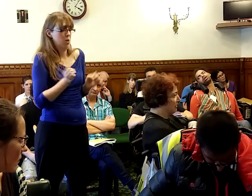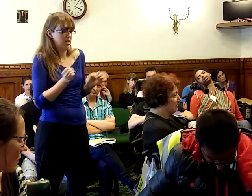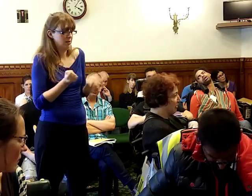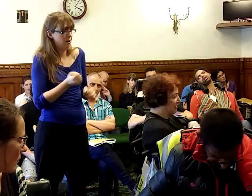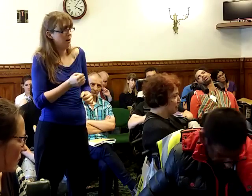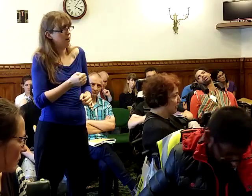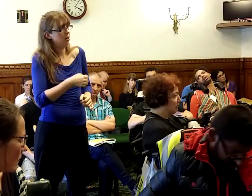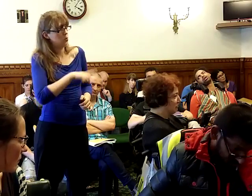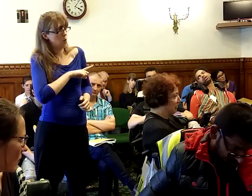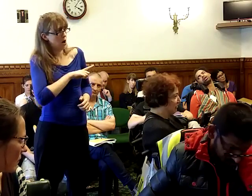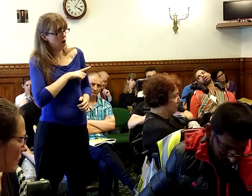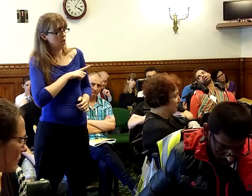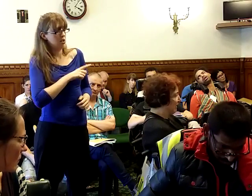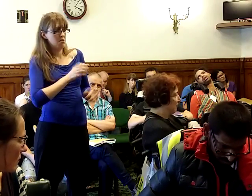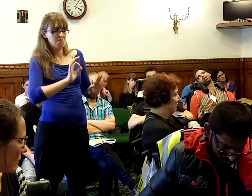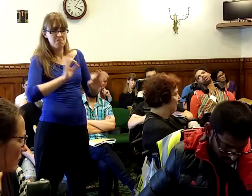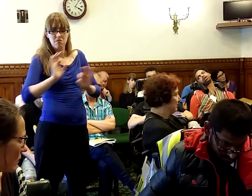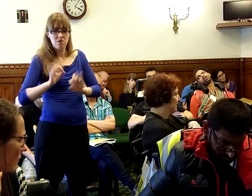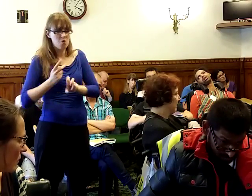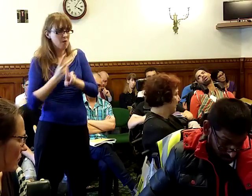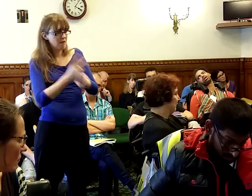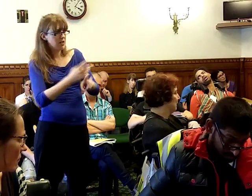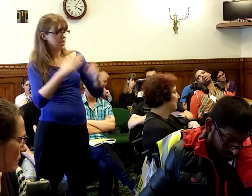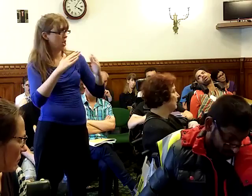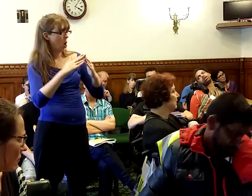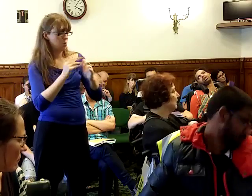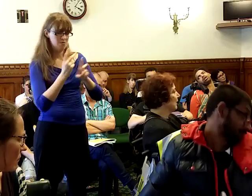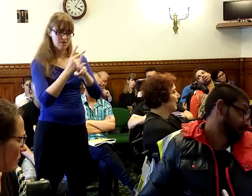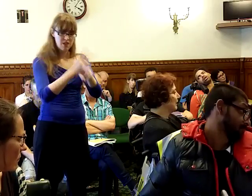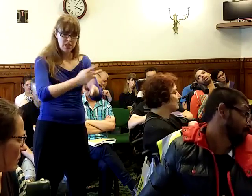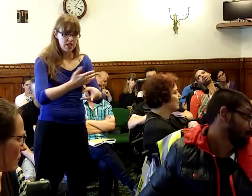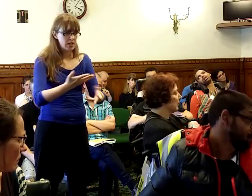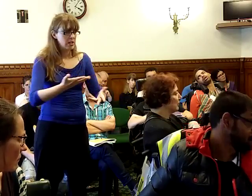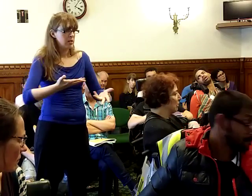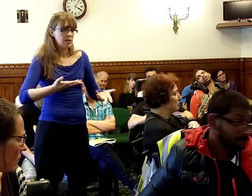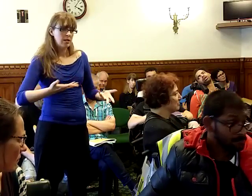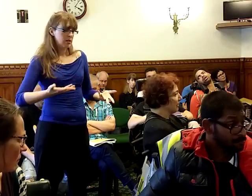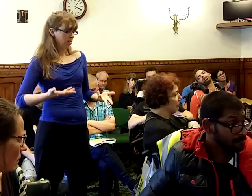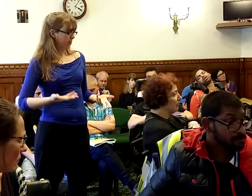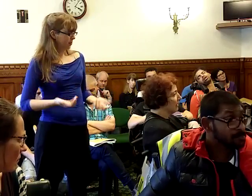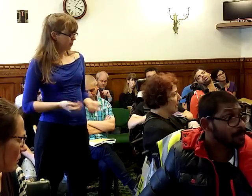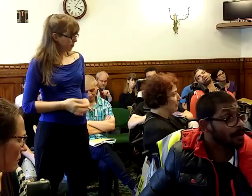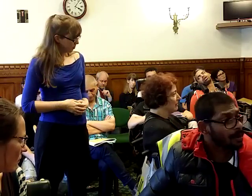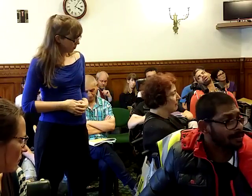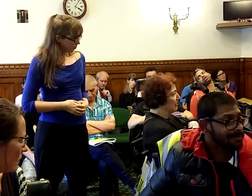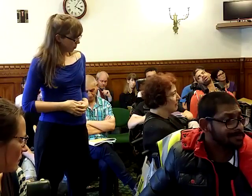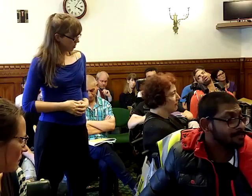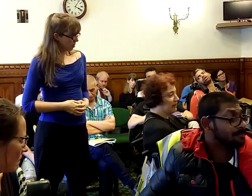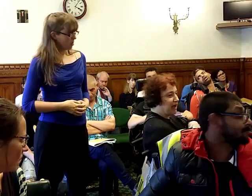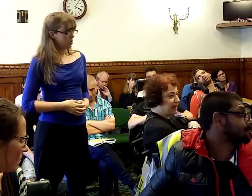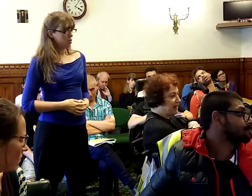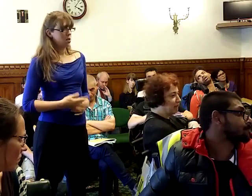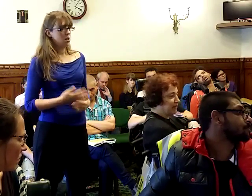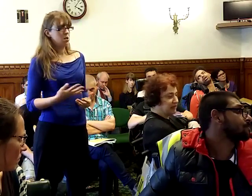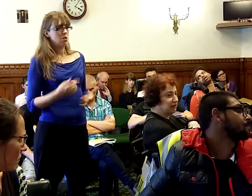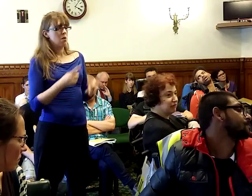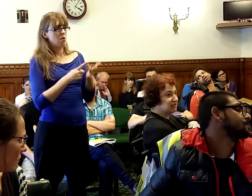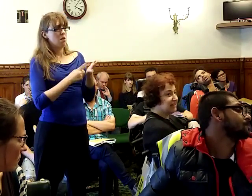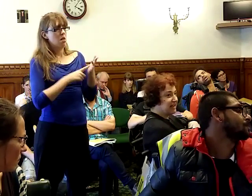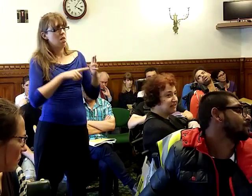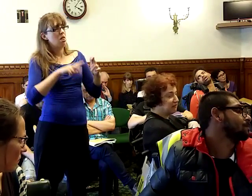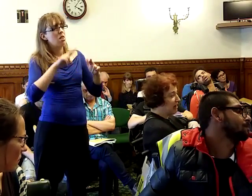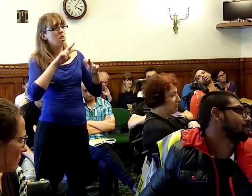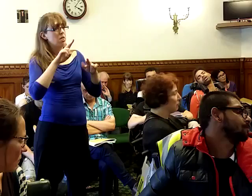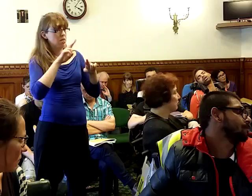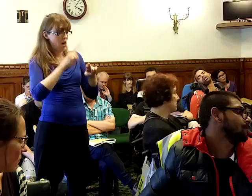is because no one is going to people's homes to even visit them. And, you know, so I think the thing of the ILF being